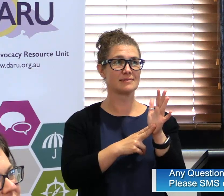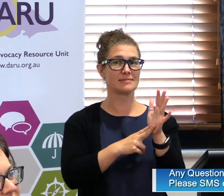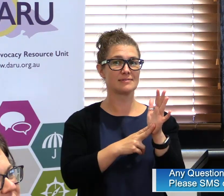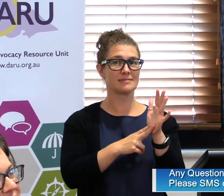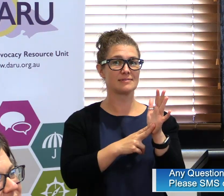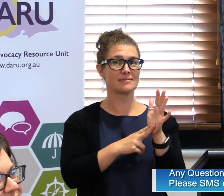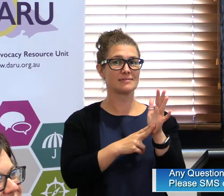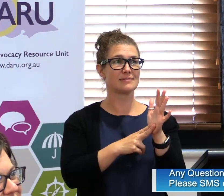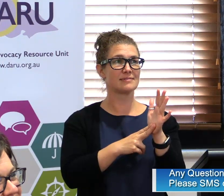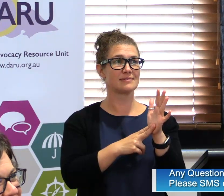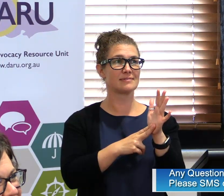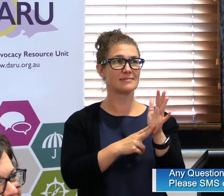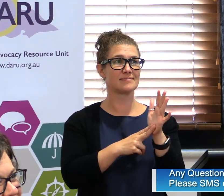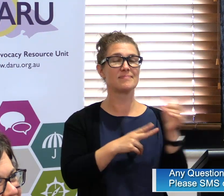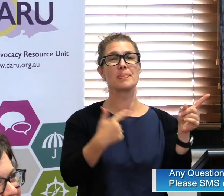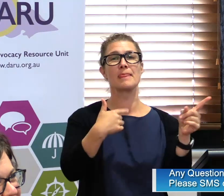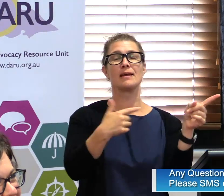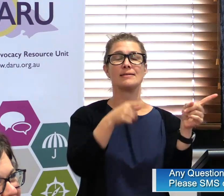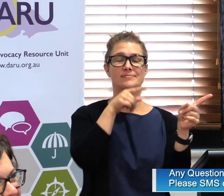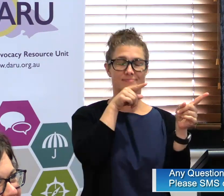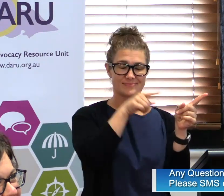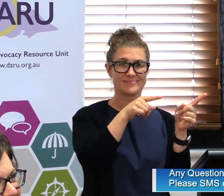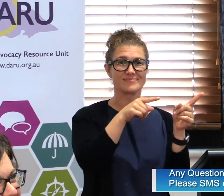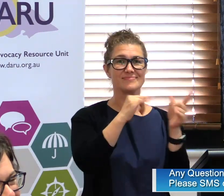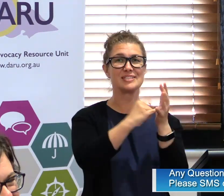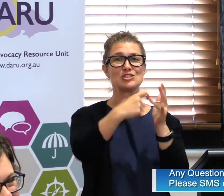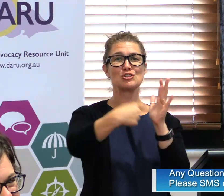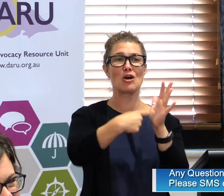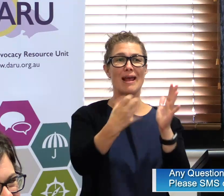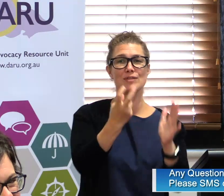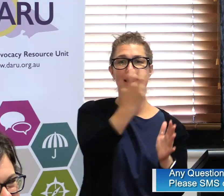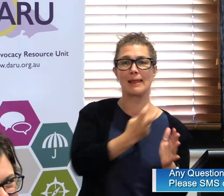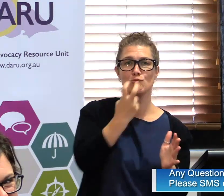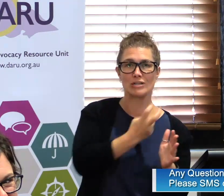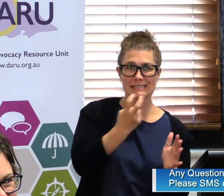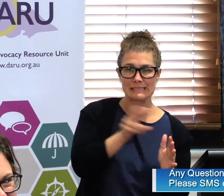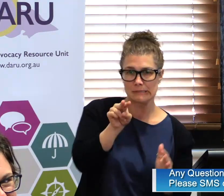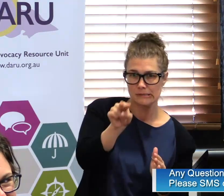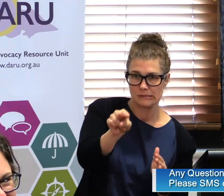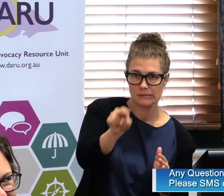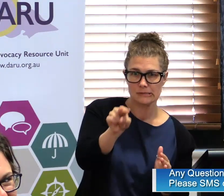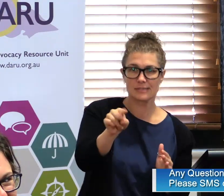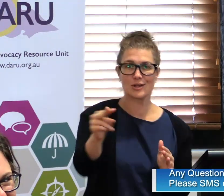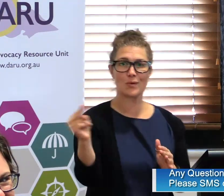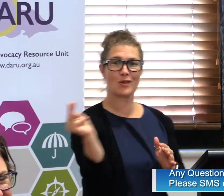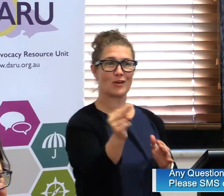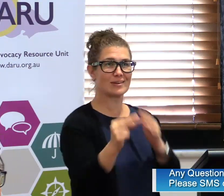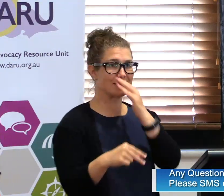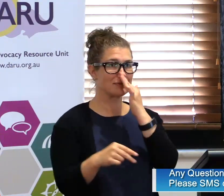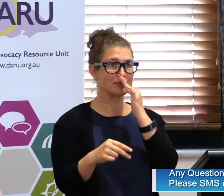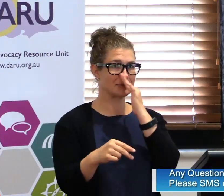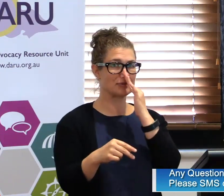the microphone? I have to lip read, so would you mind? Yep, sorry, I'll look at you, Scott.